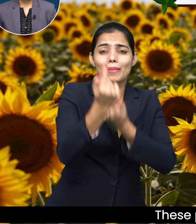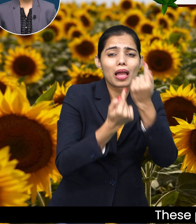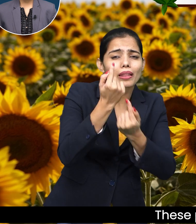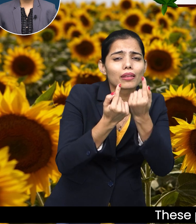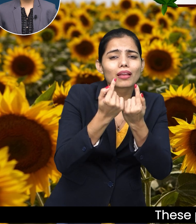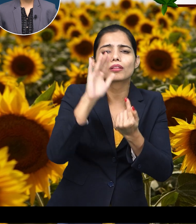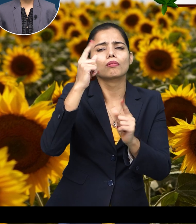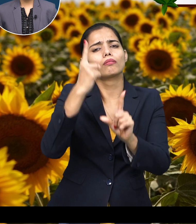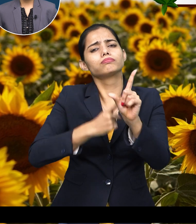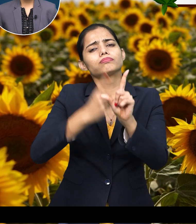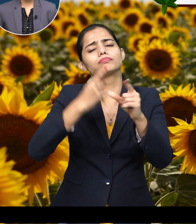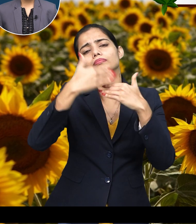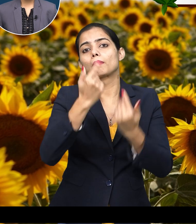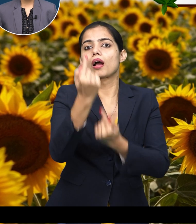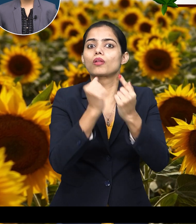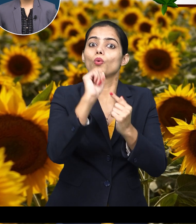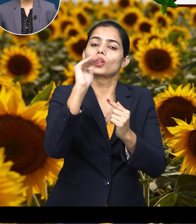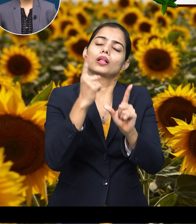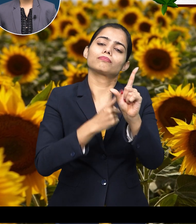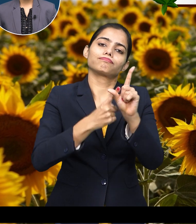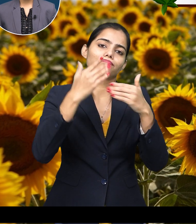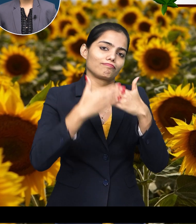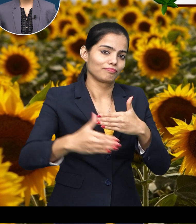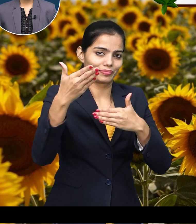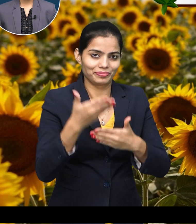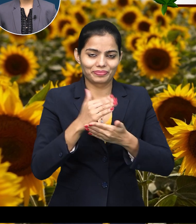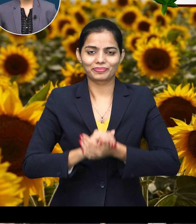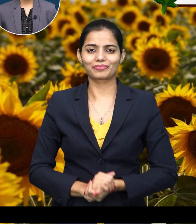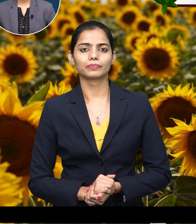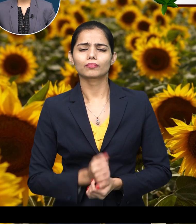These plants are called annuals.